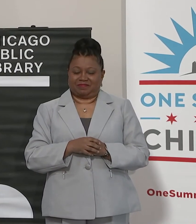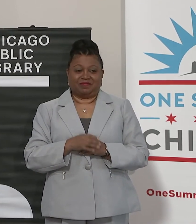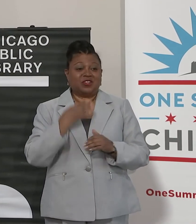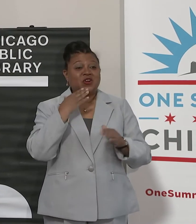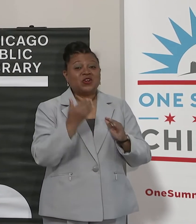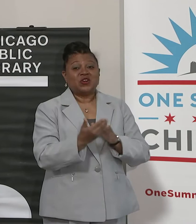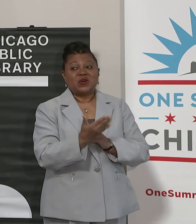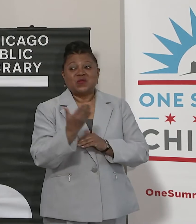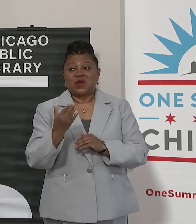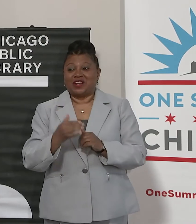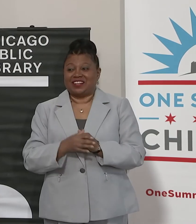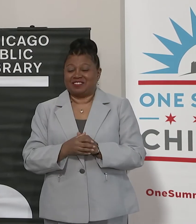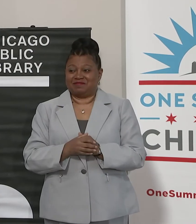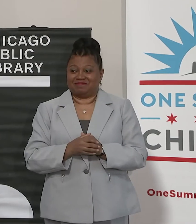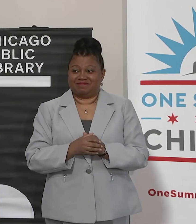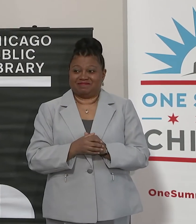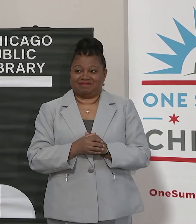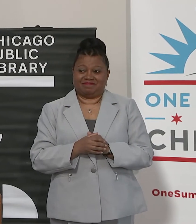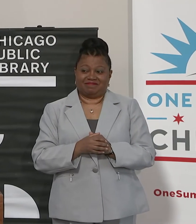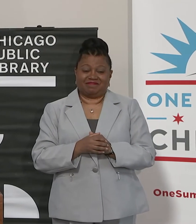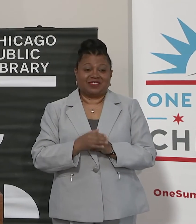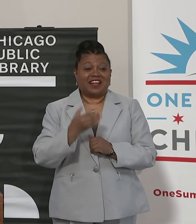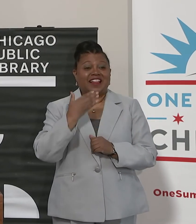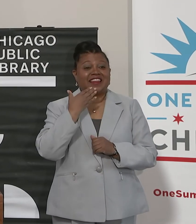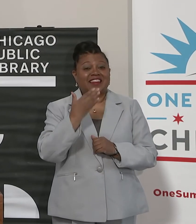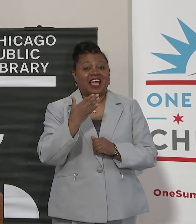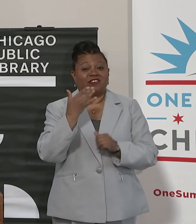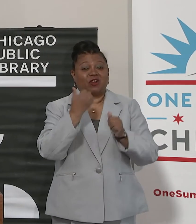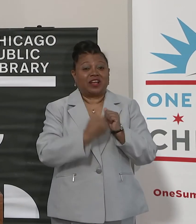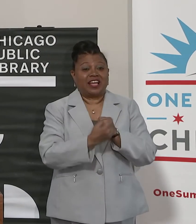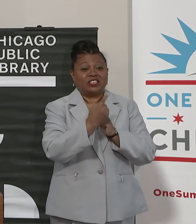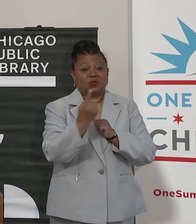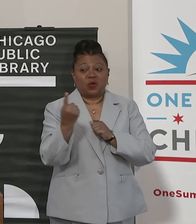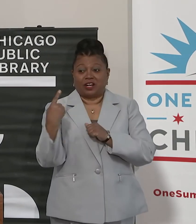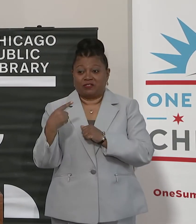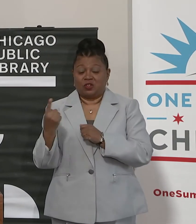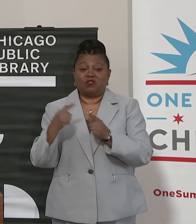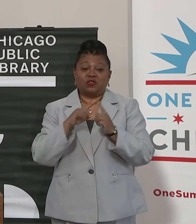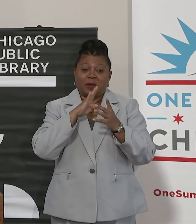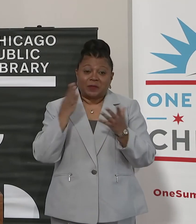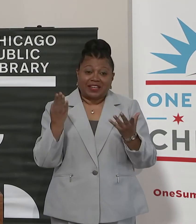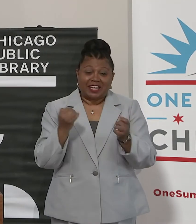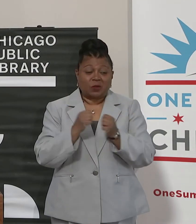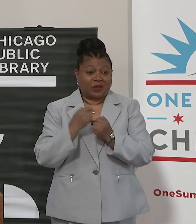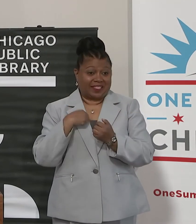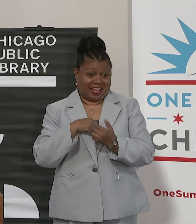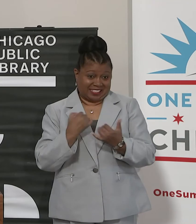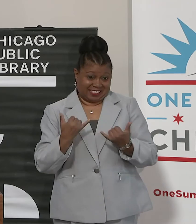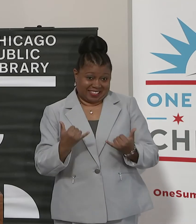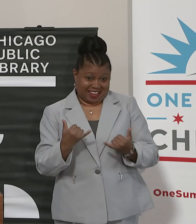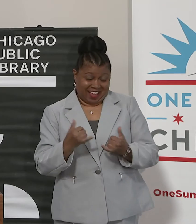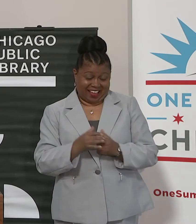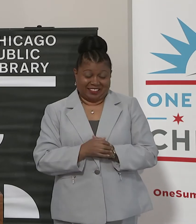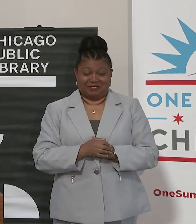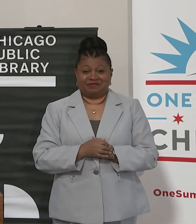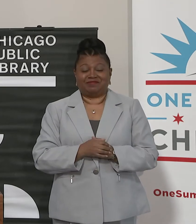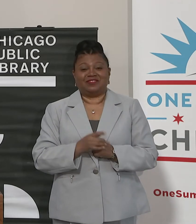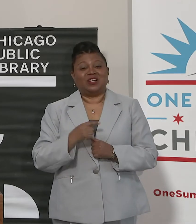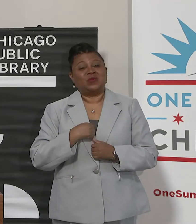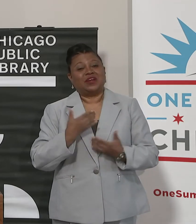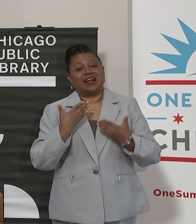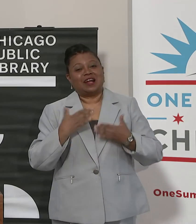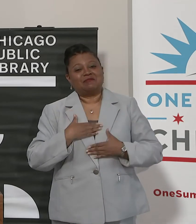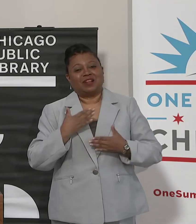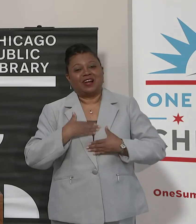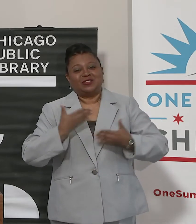Good morning. Good morning. Thank you for each and every one of you for being here with us today. We are pleased to be